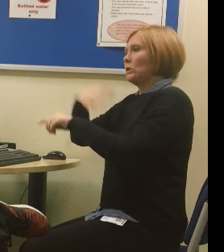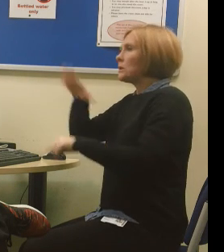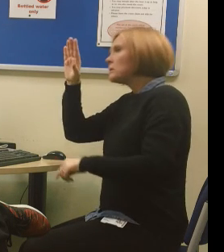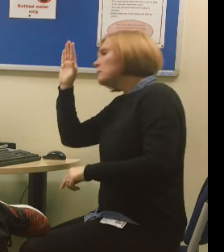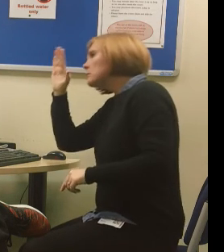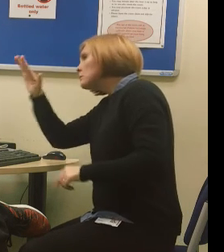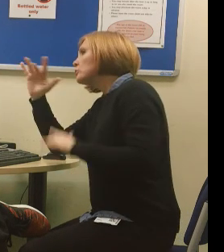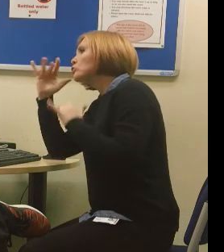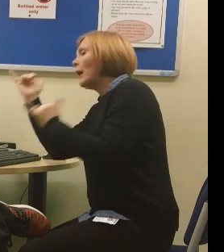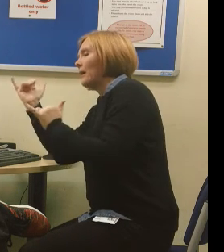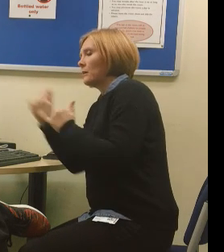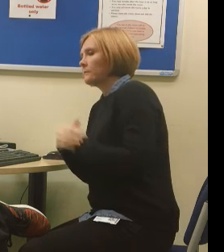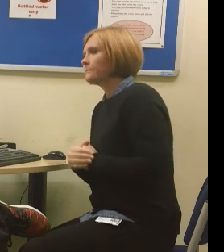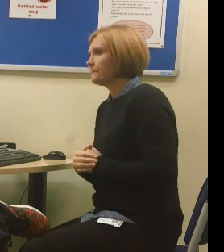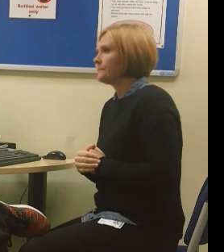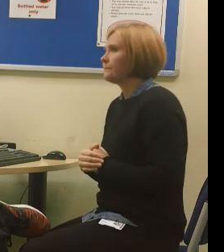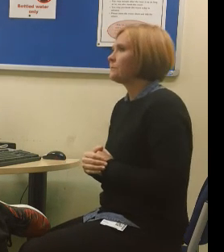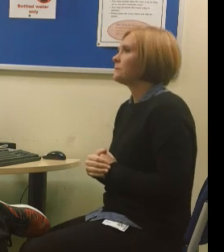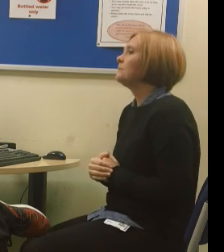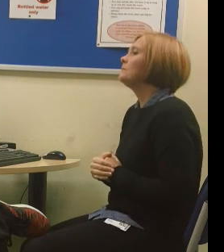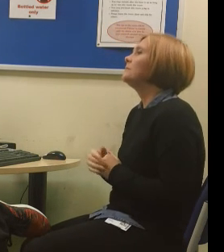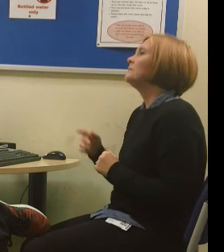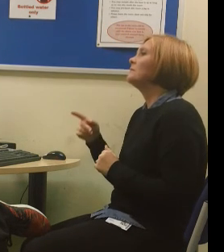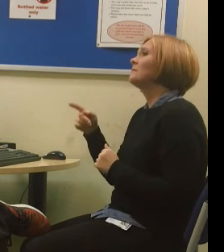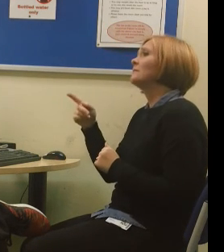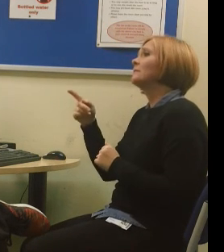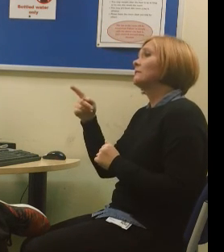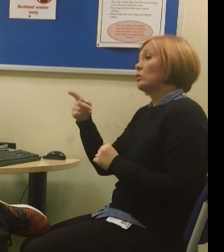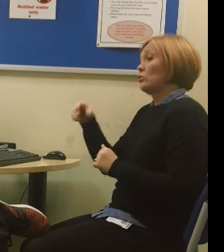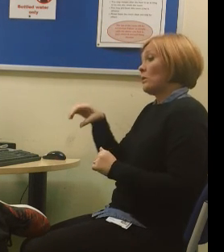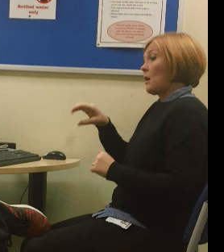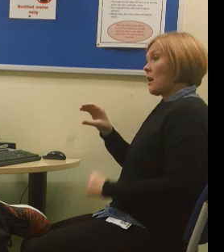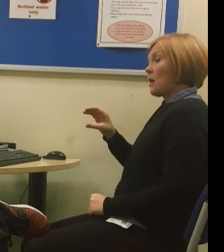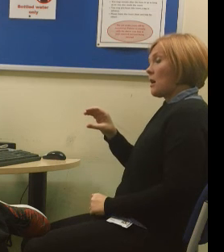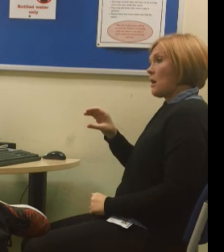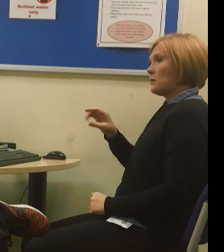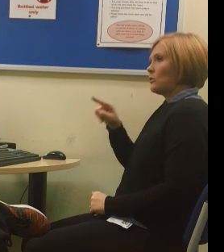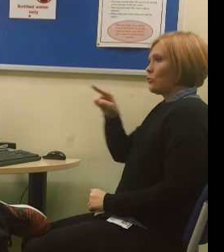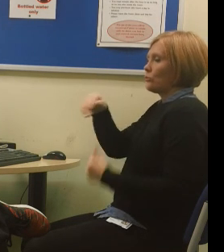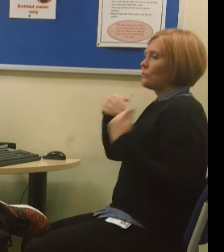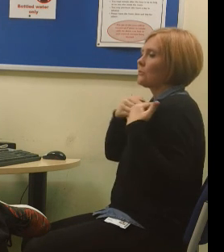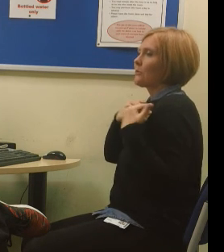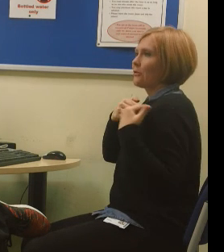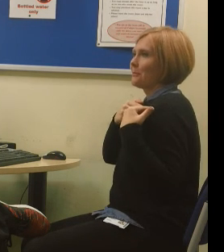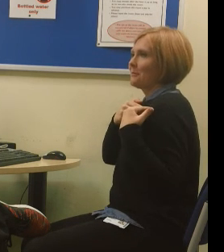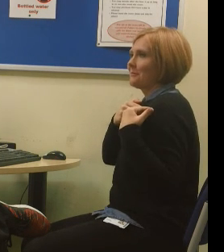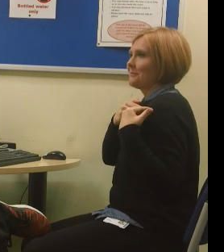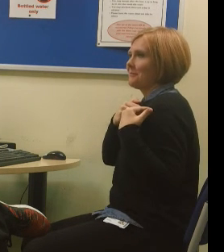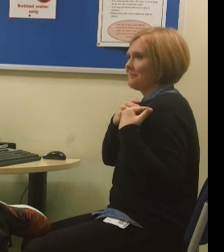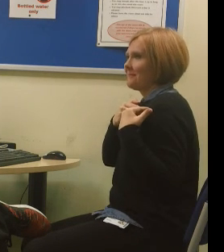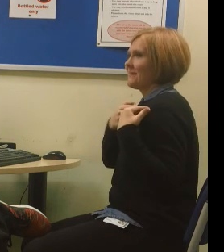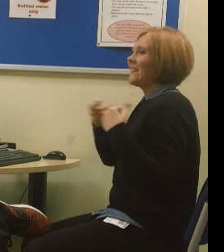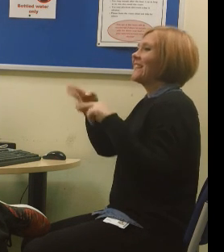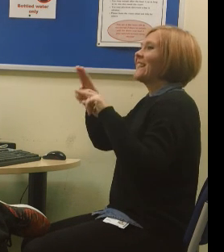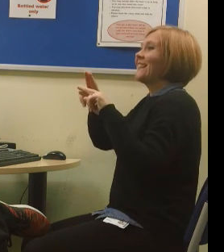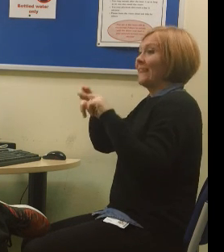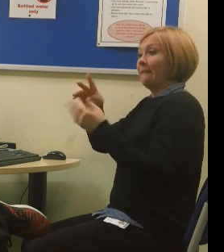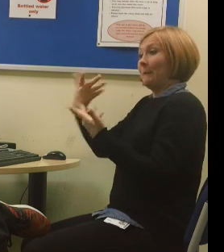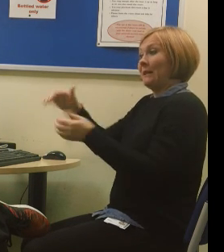you're responsible for everything you borrow on your library card, so don't lend it to other people and don't lend things you've borrowed to other people in your class. If somebody